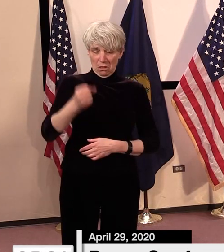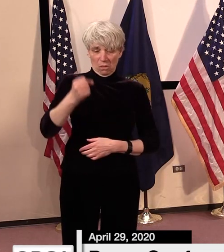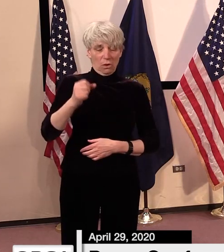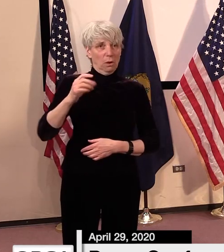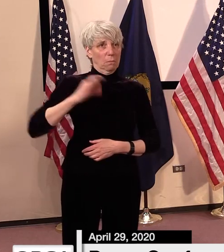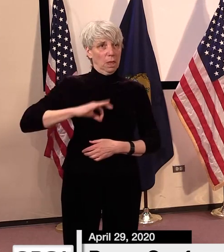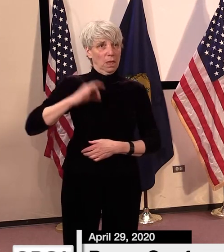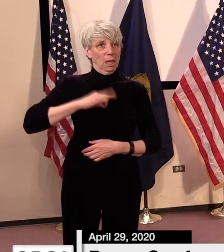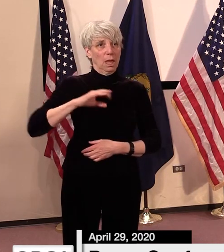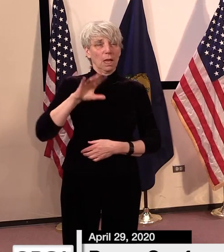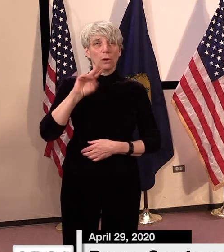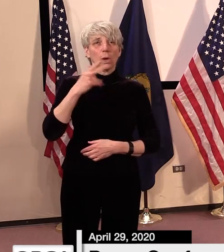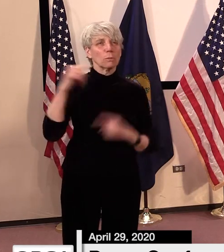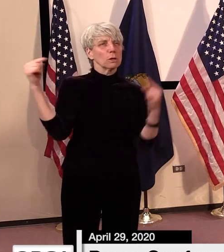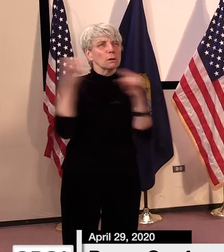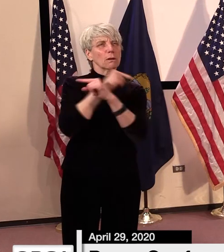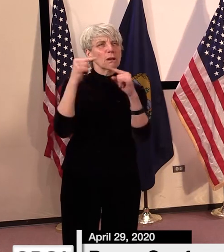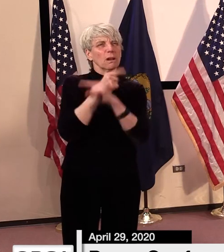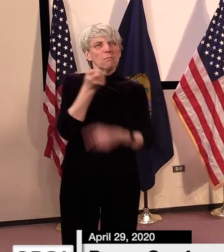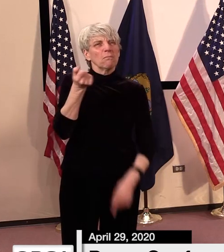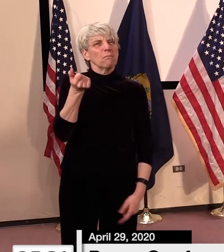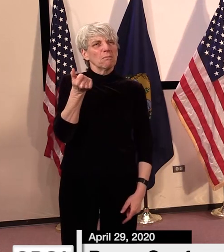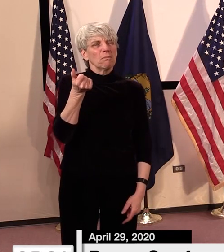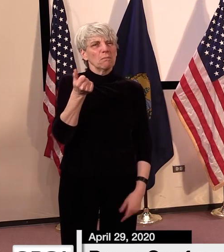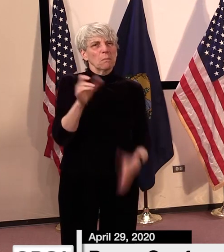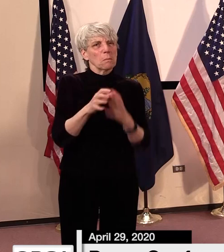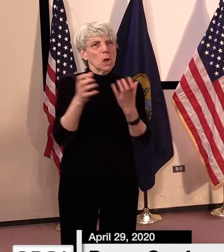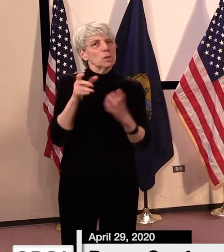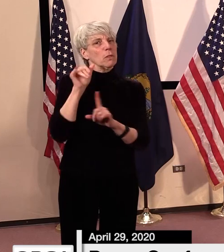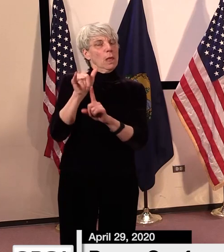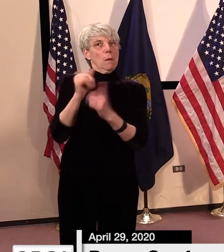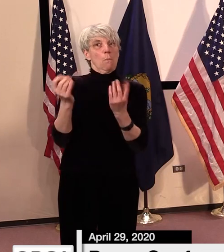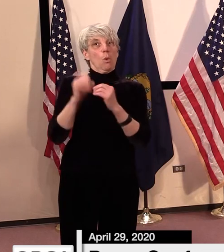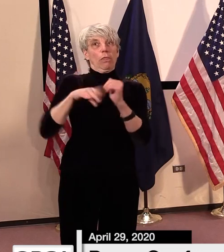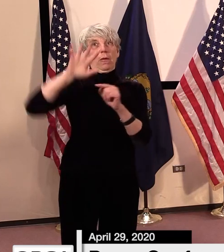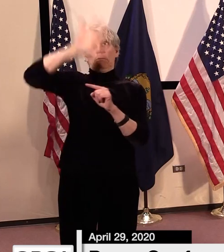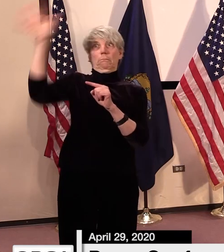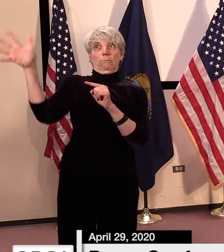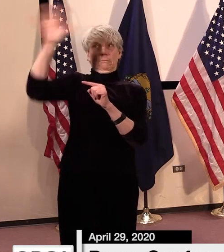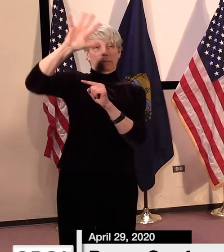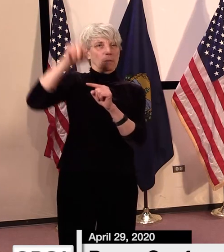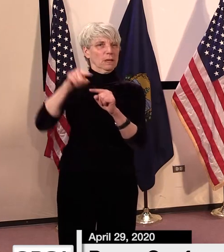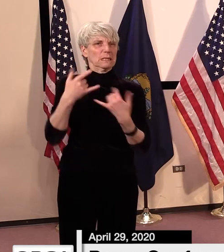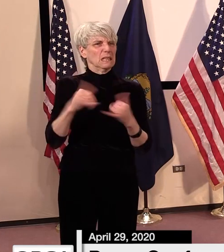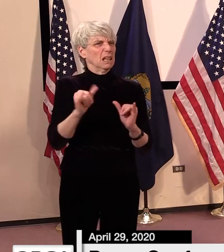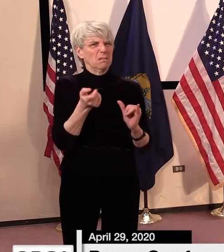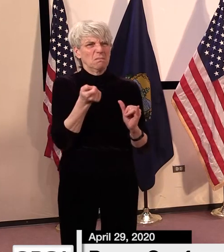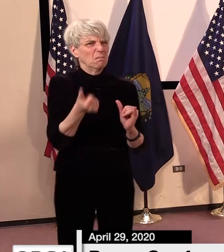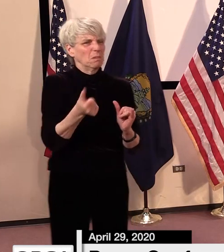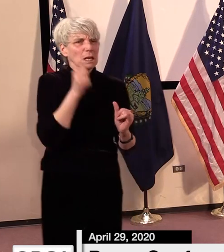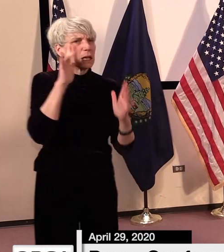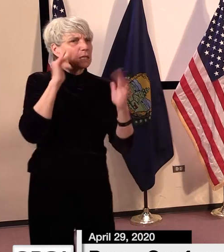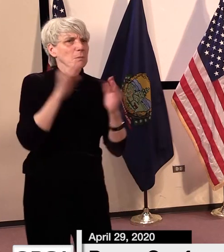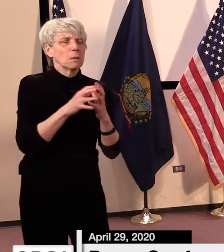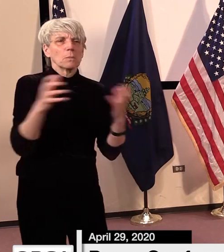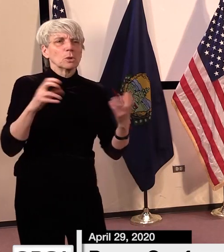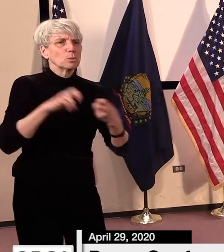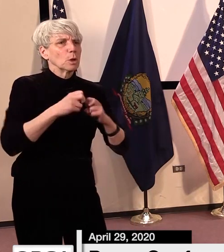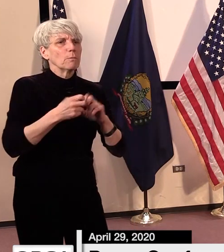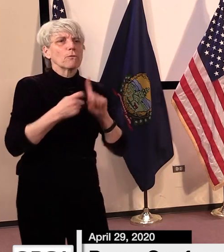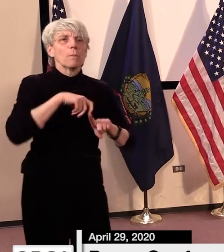is where they will see the most issue. They're also, and I don't know all the details of their